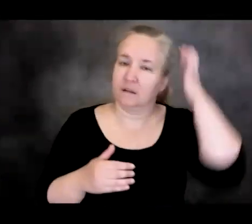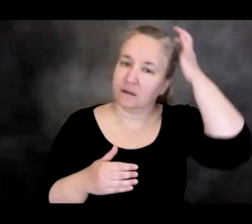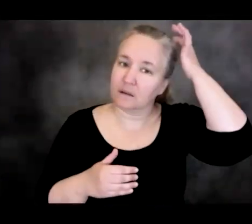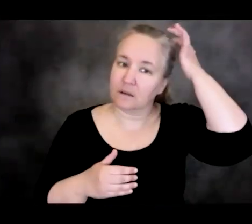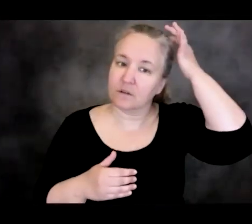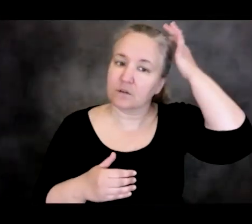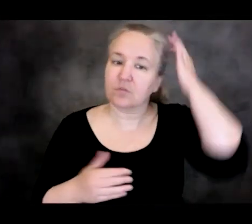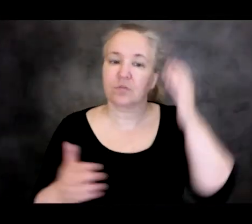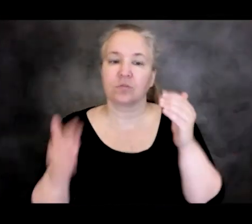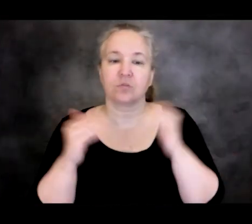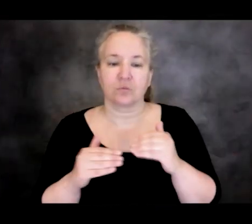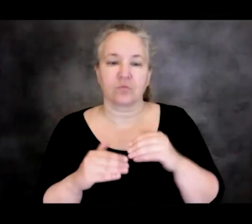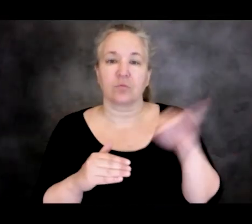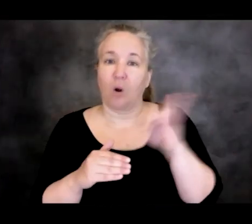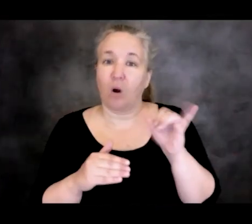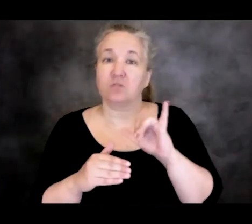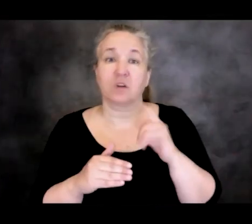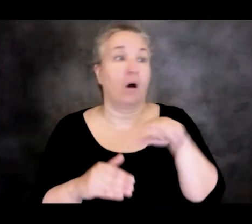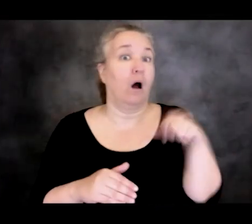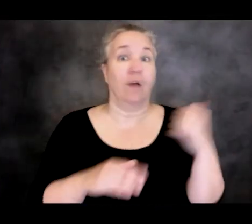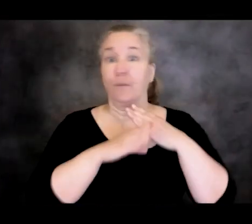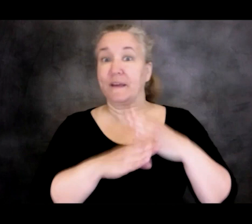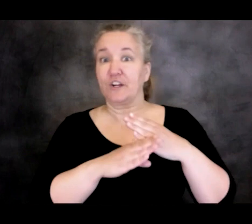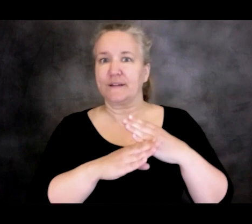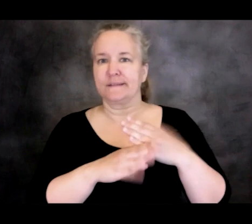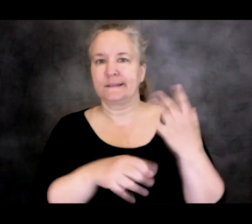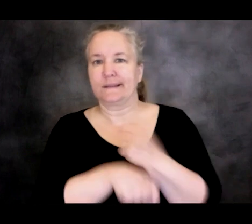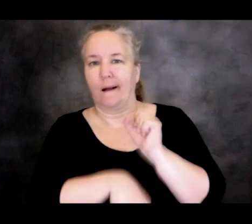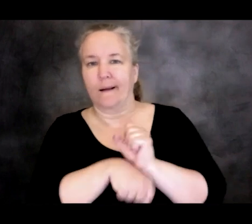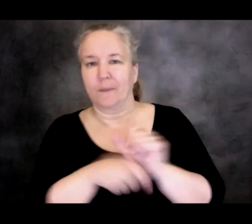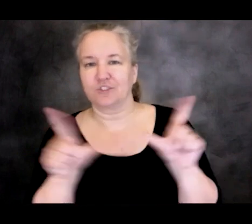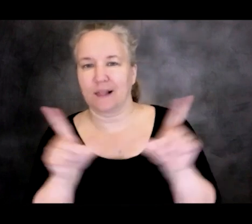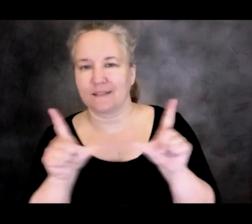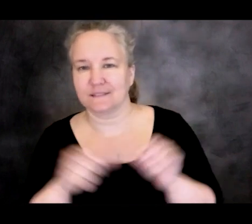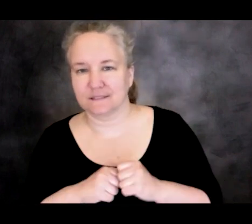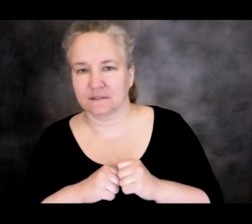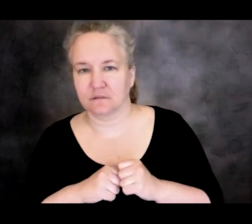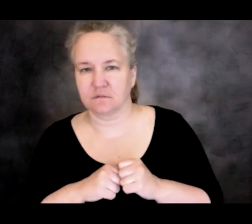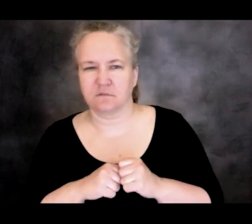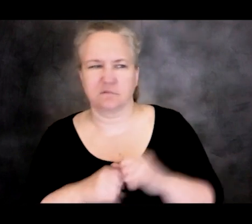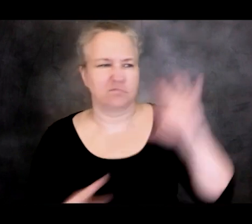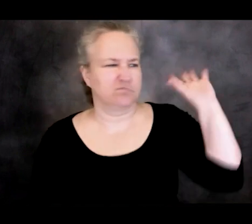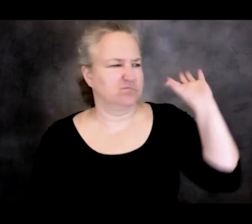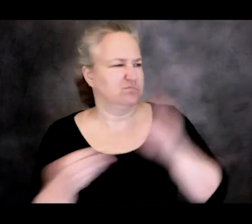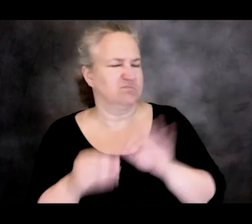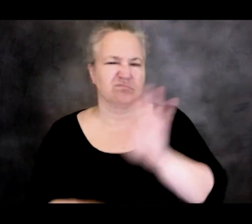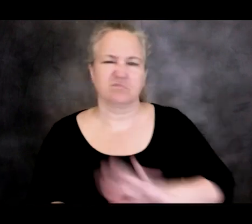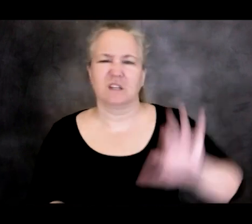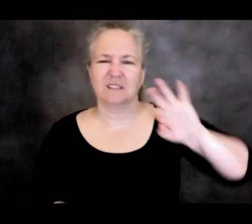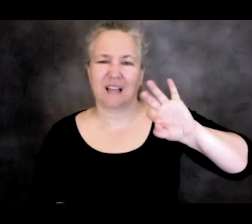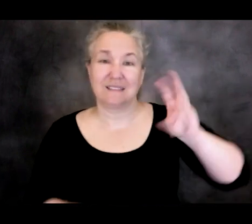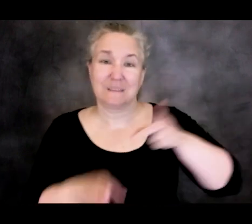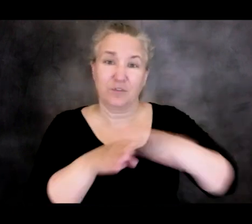are barriers to occupational licenses. There's some 96 professions that